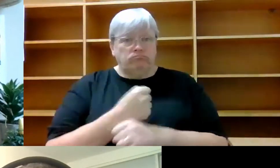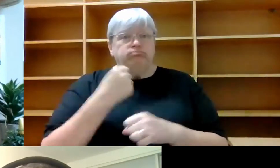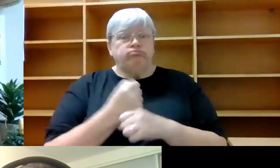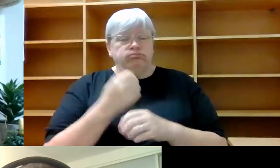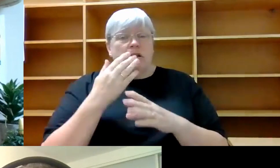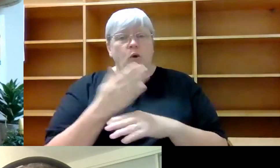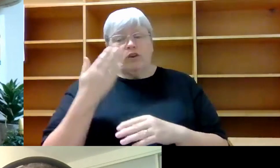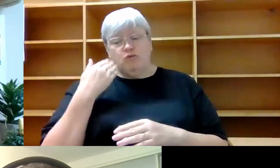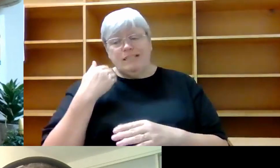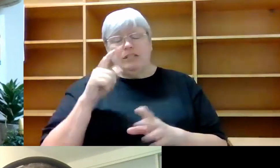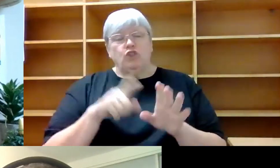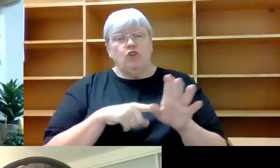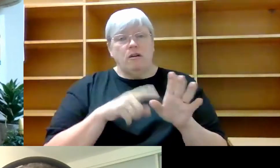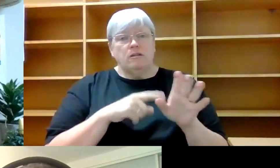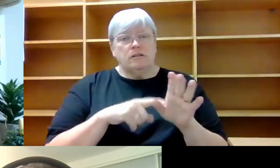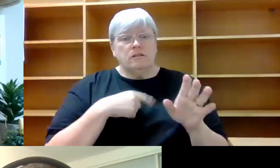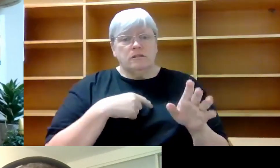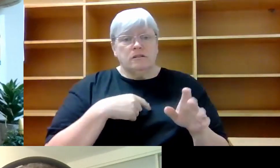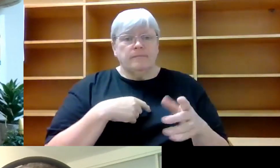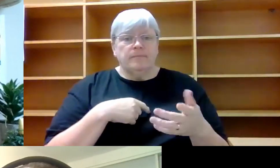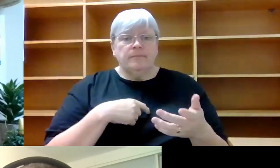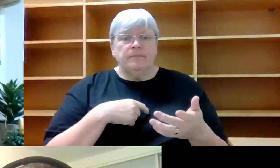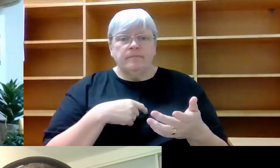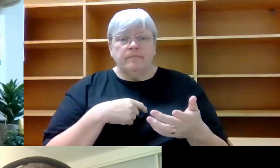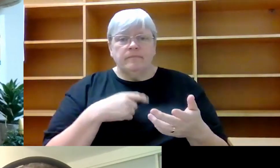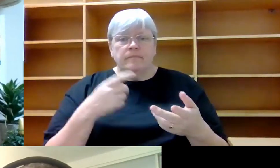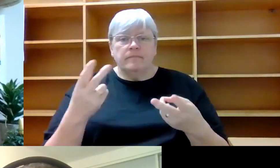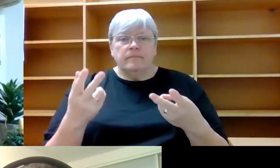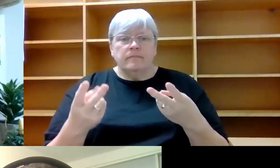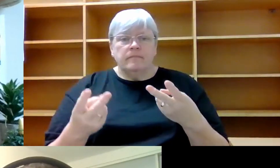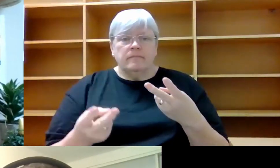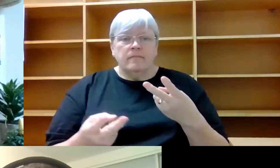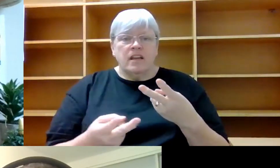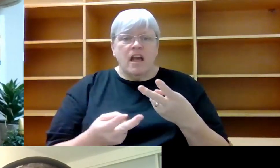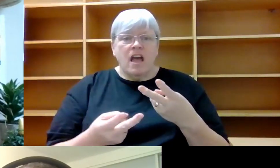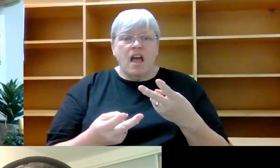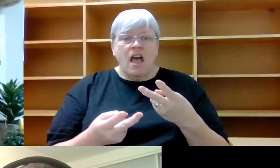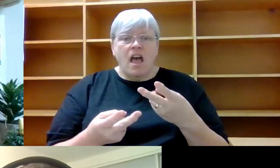Zakia Mackenzie did a talk this morning, and on another occasion I've heard her talking about the Scottish involvement in